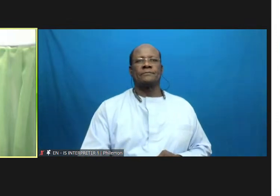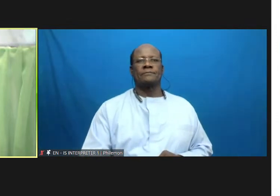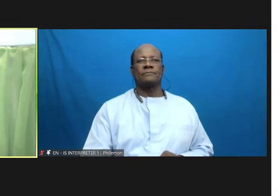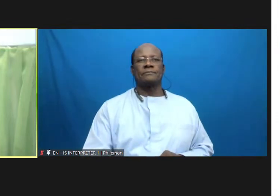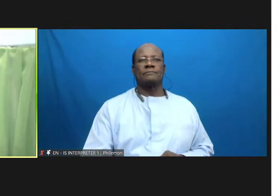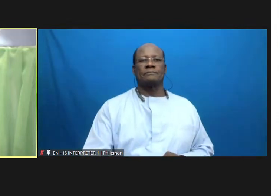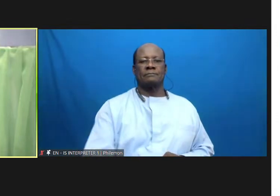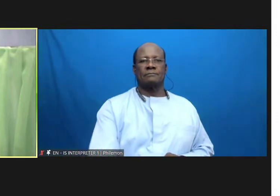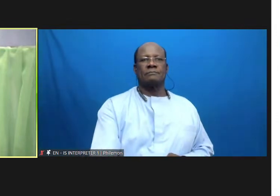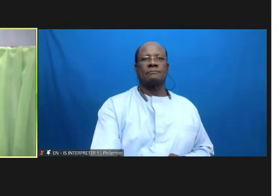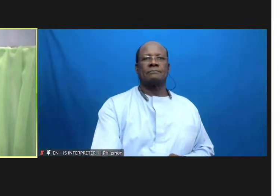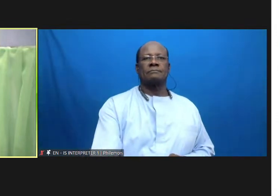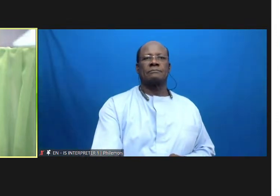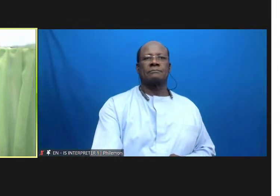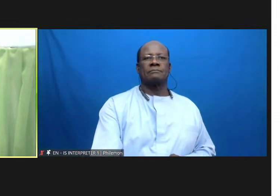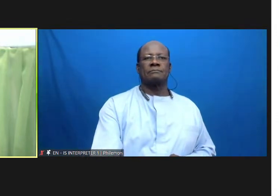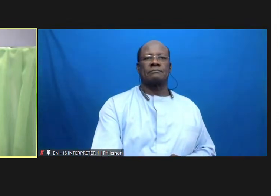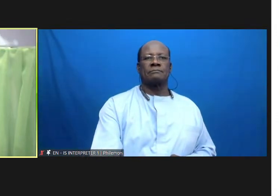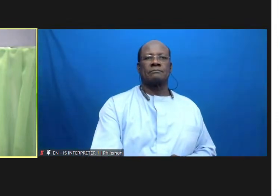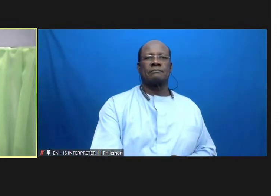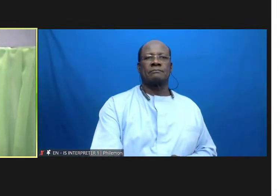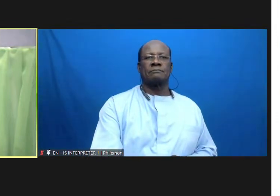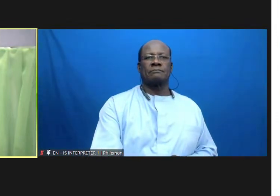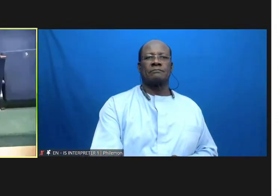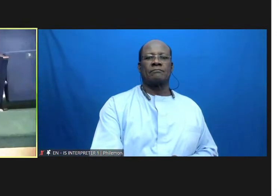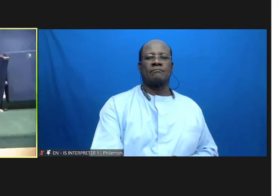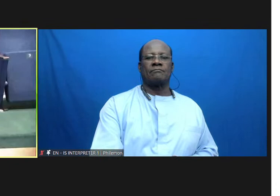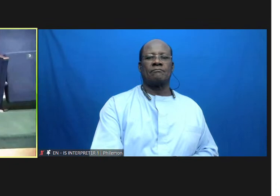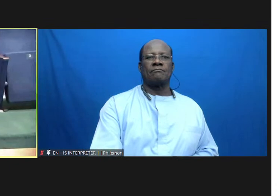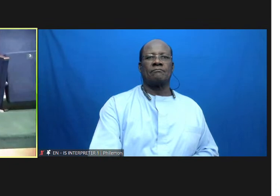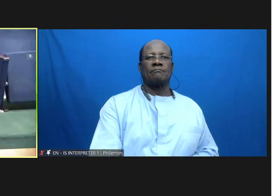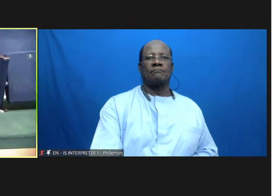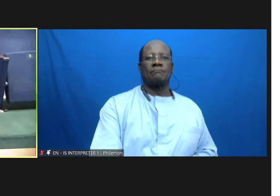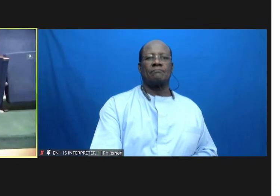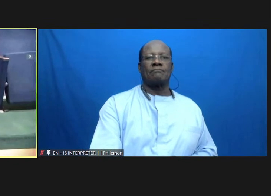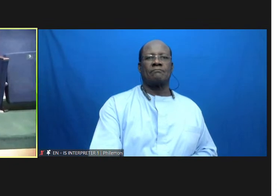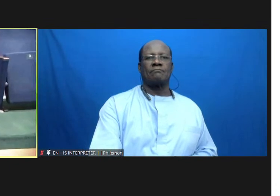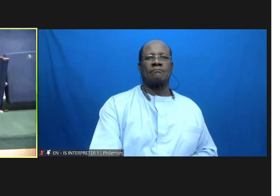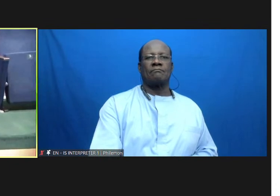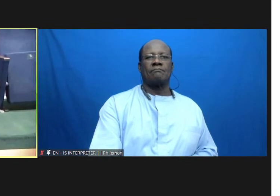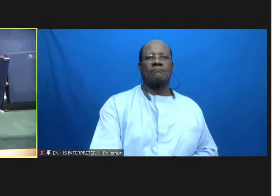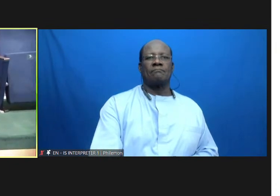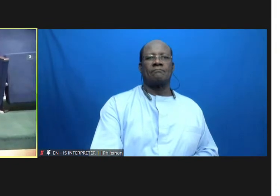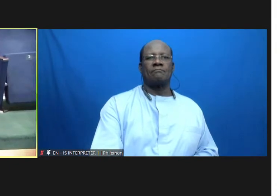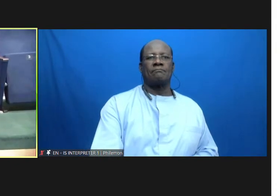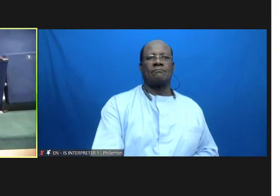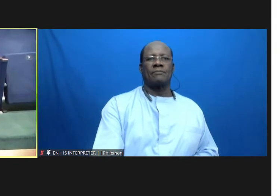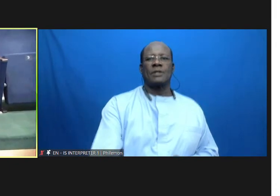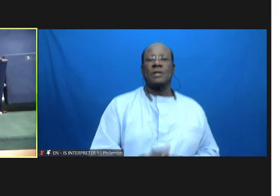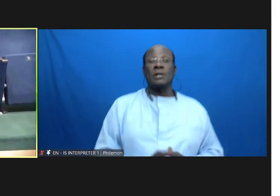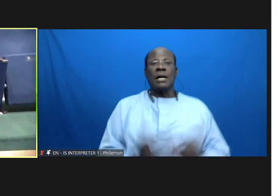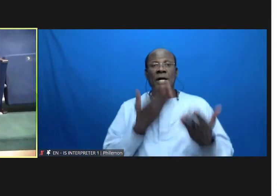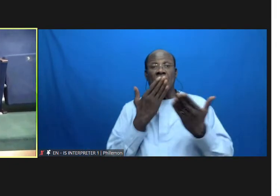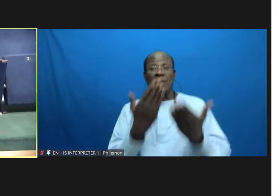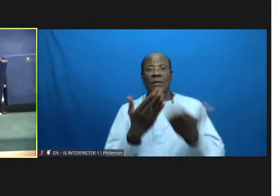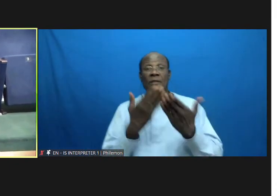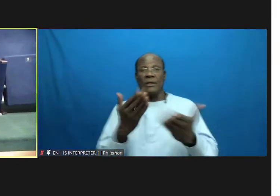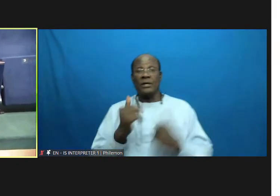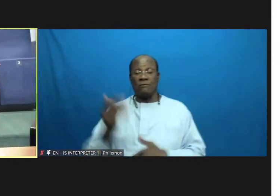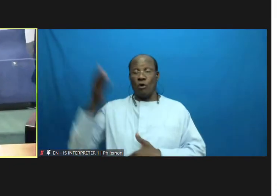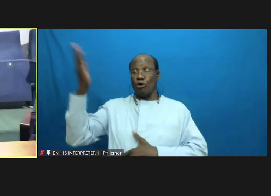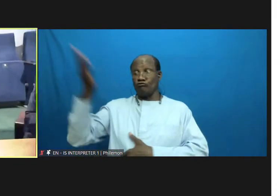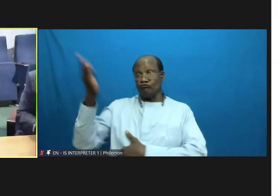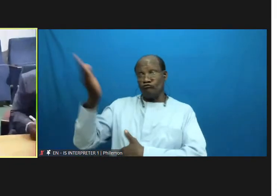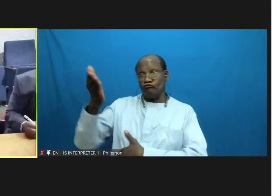Thank you so much for this excellent summary of some of the key issues. And we note some of the